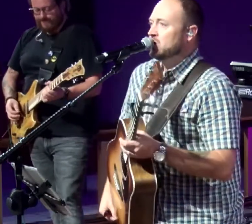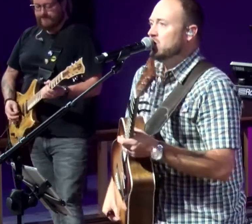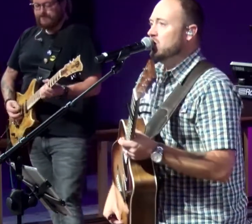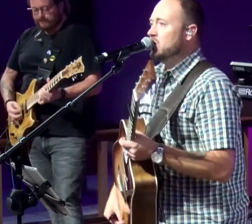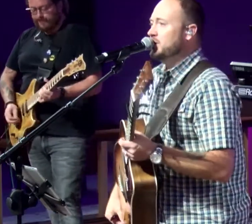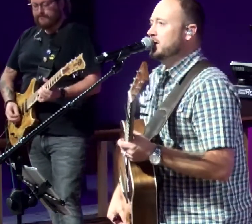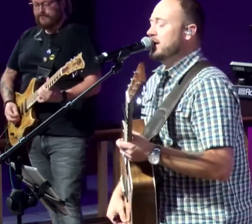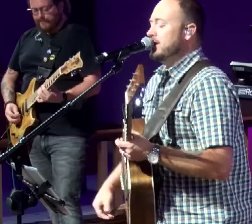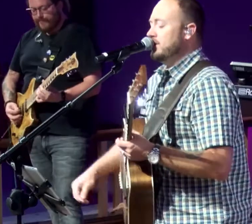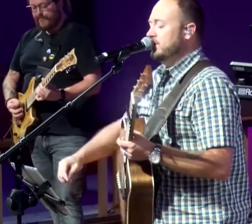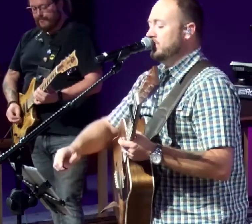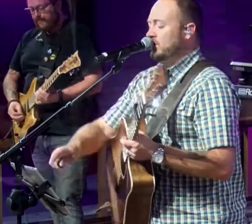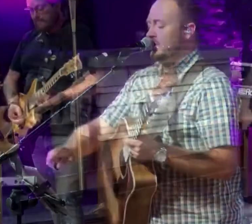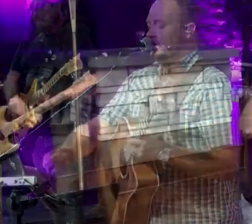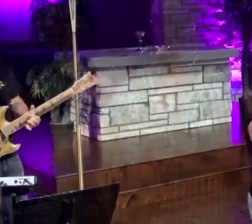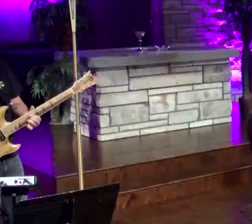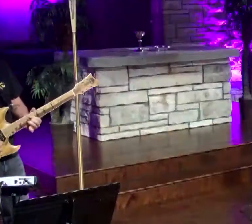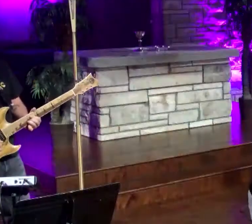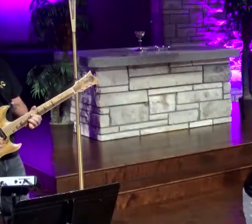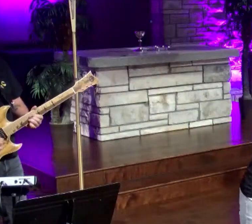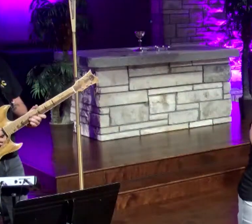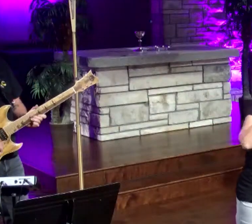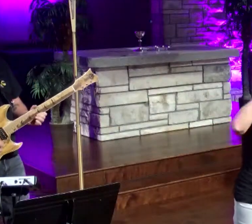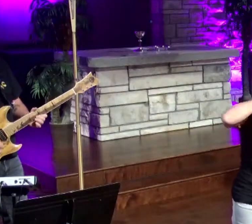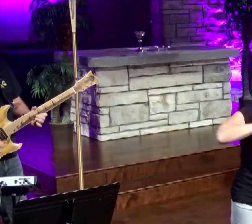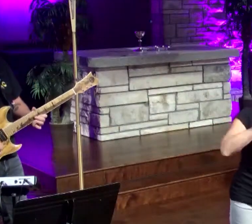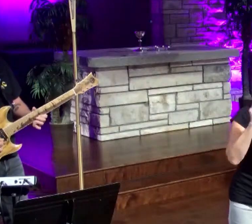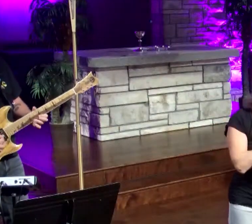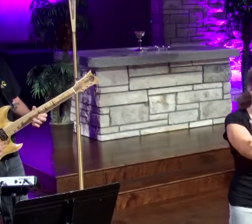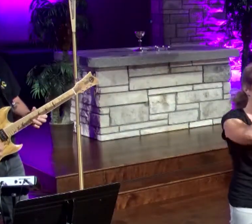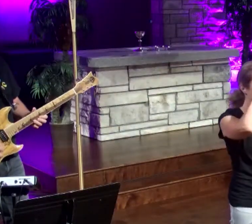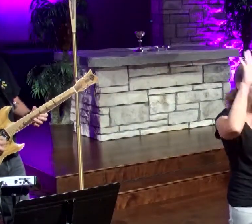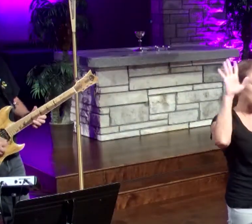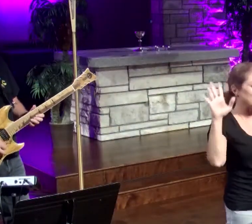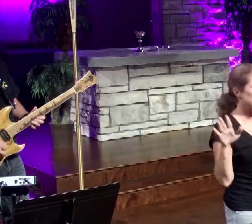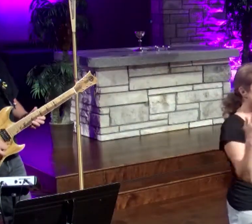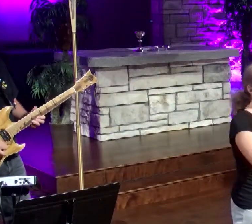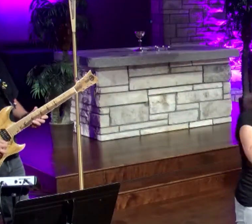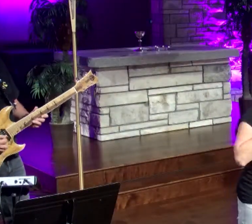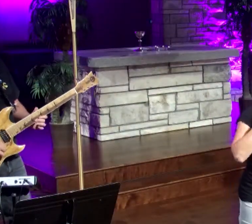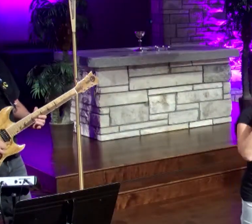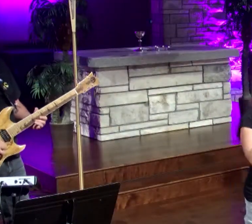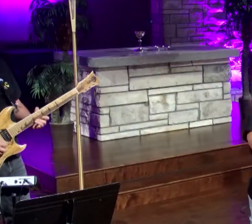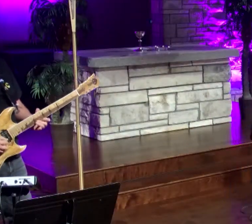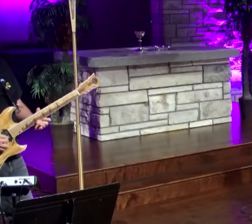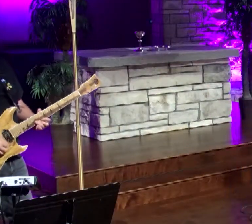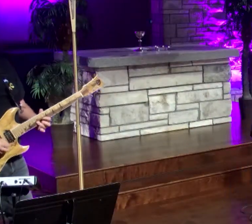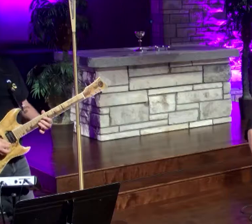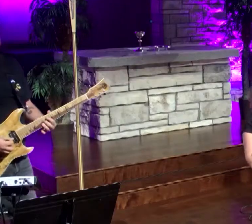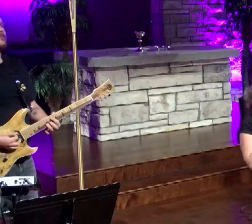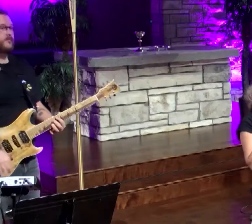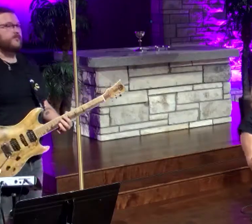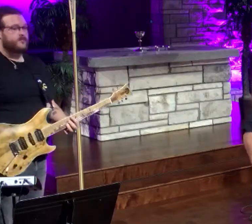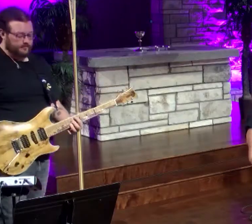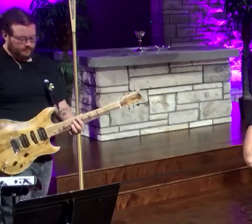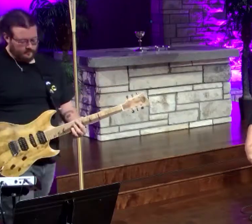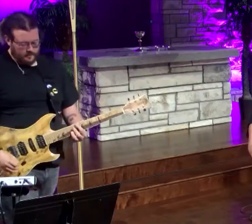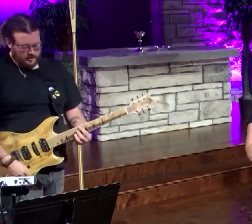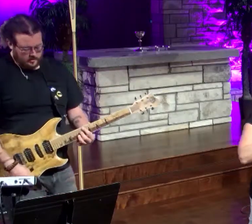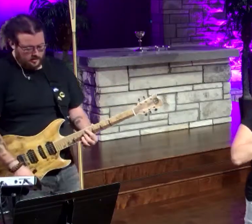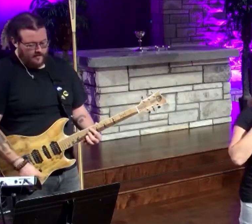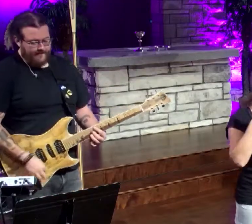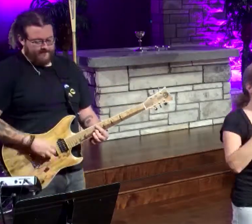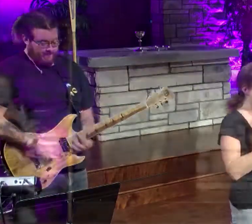bound. You called me out of the grave, you called me into the light. You called my name and then my heart